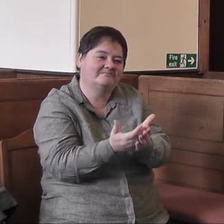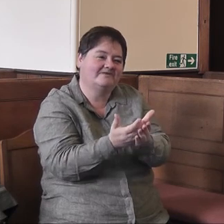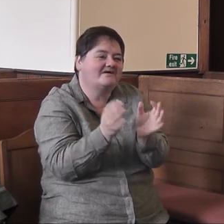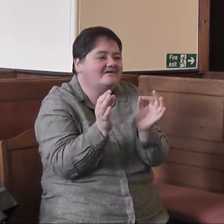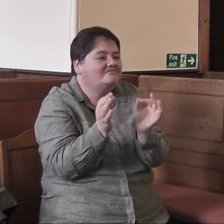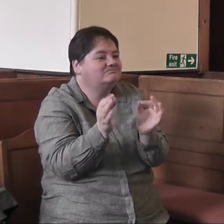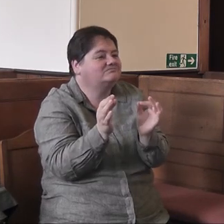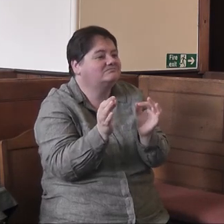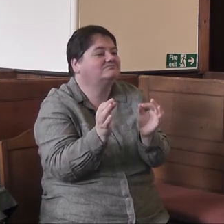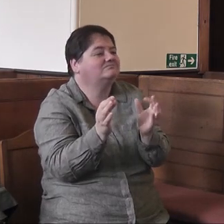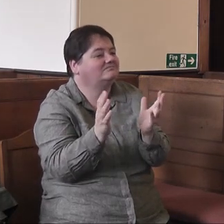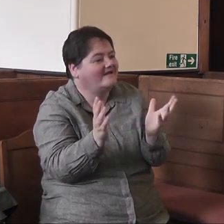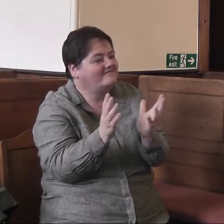That kind of,